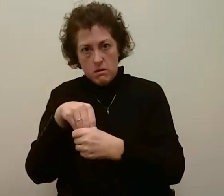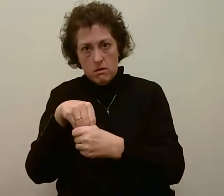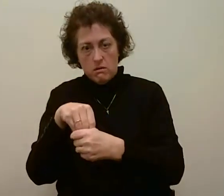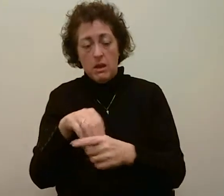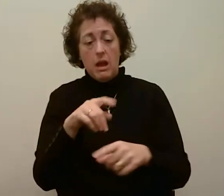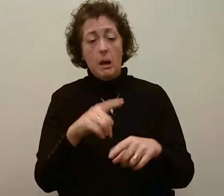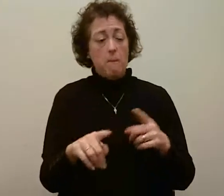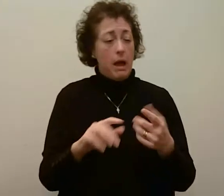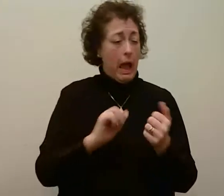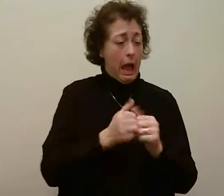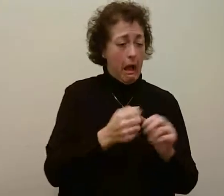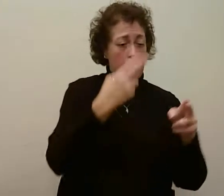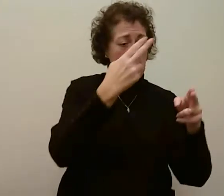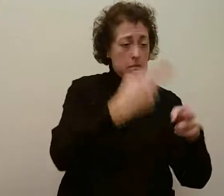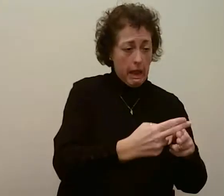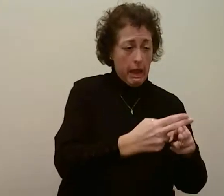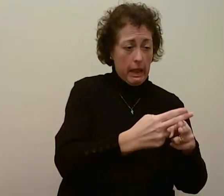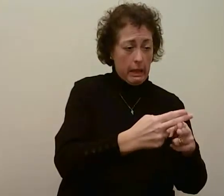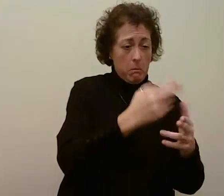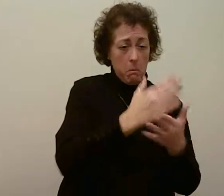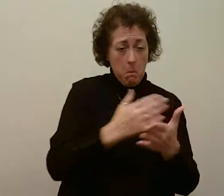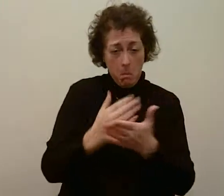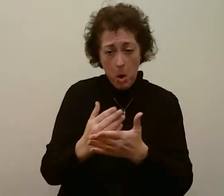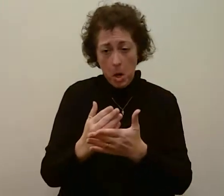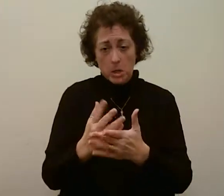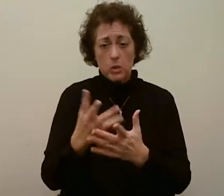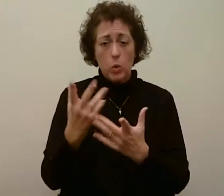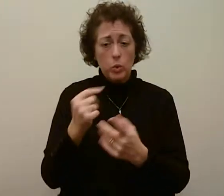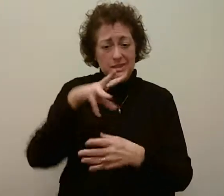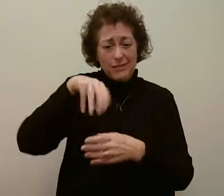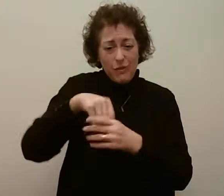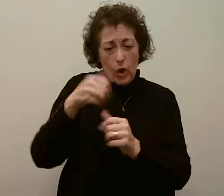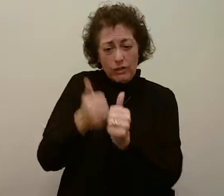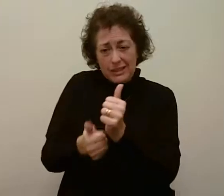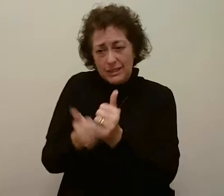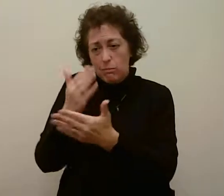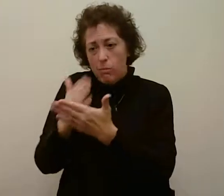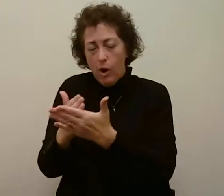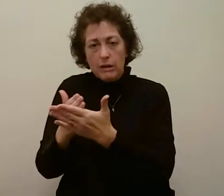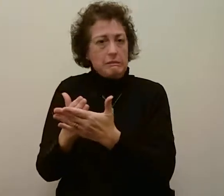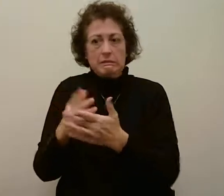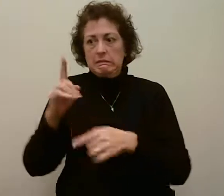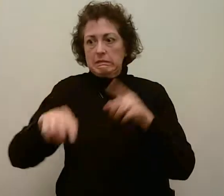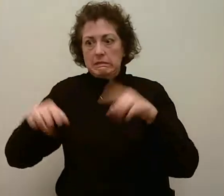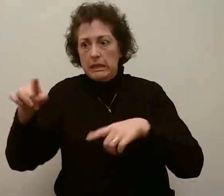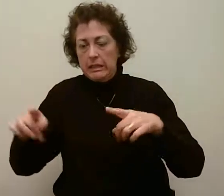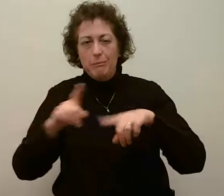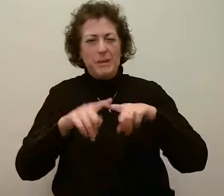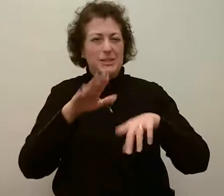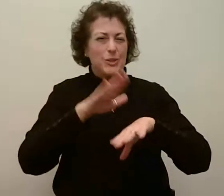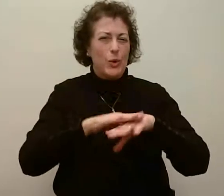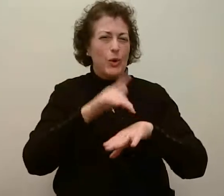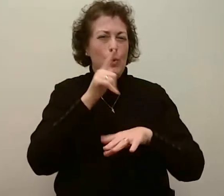of the stages and the content vary by model. So obviously there's more than one model out there to follow.